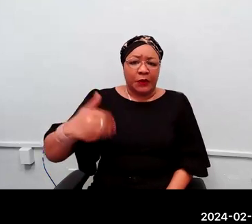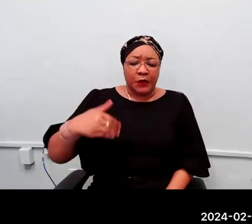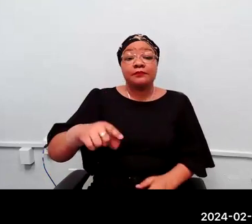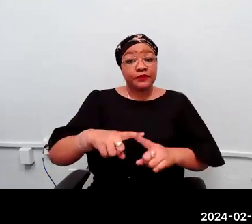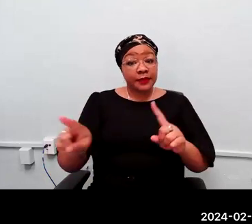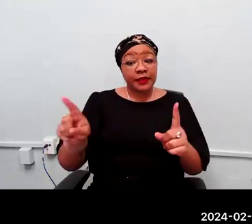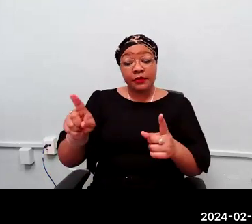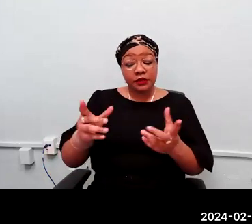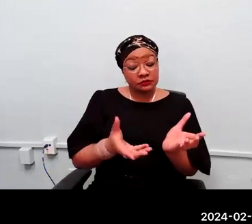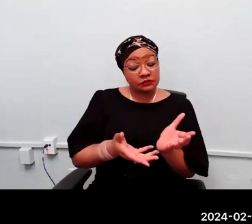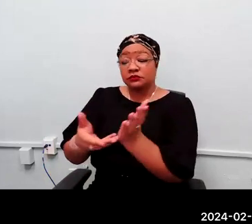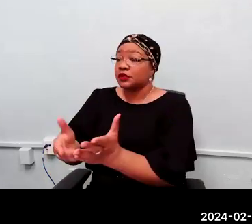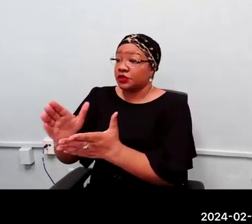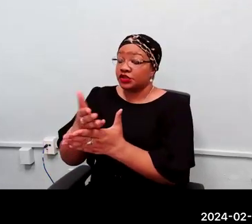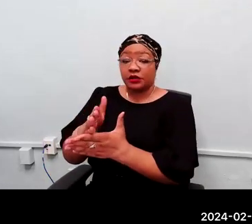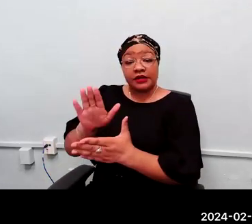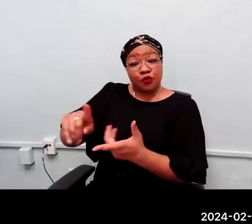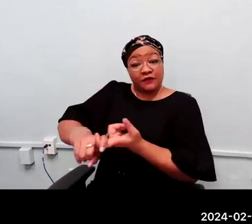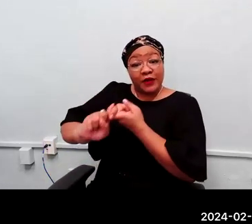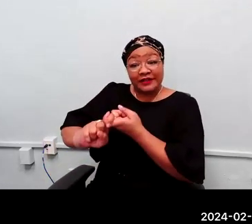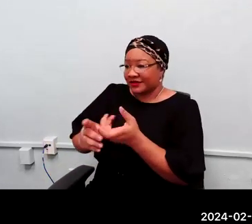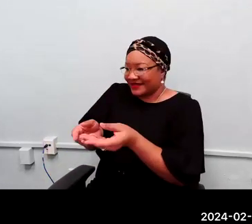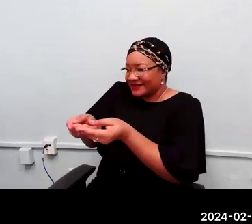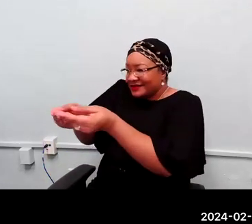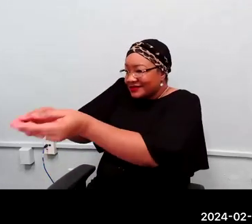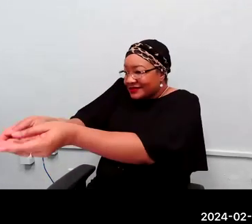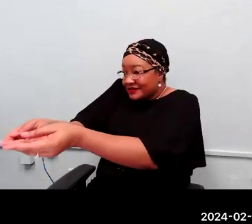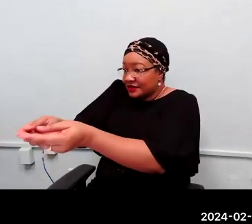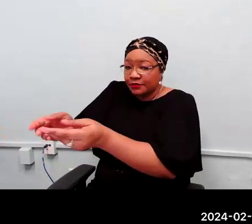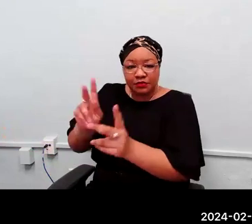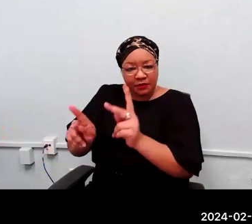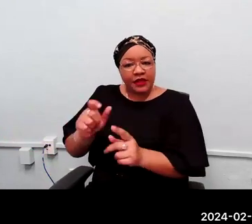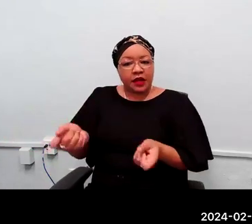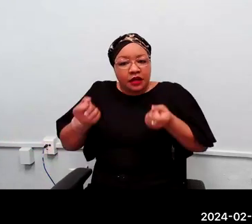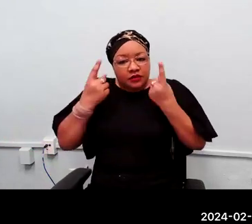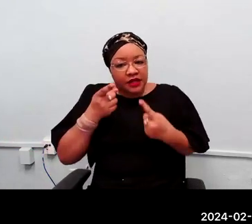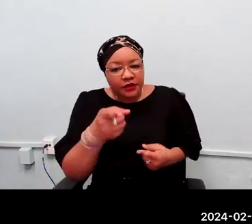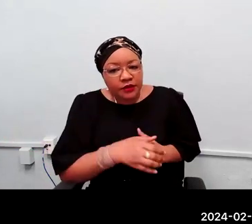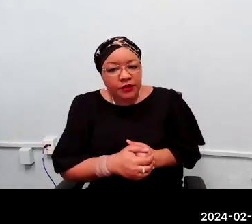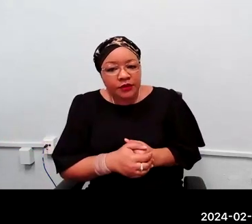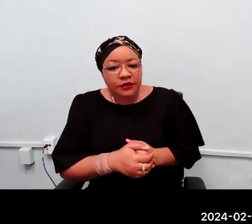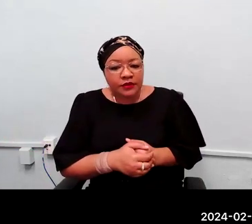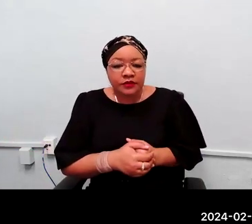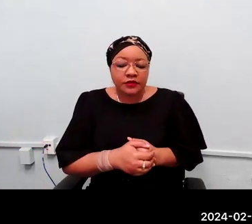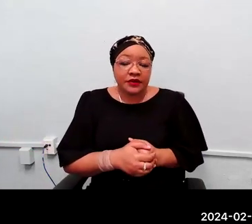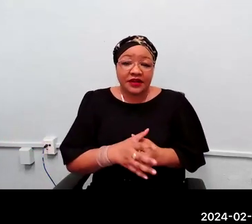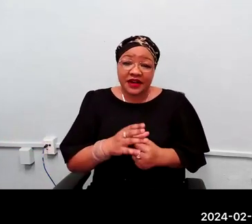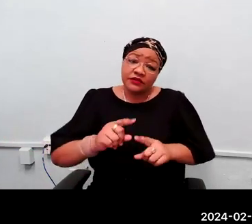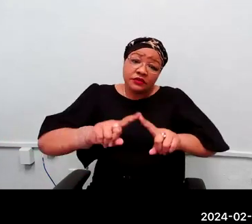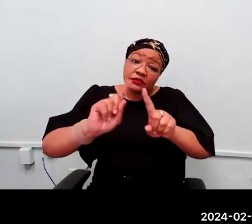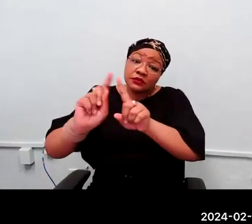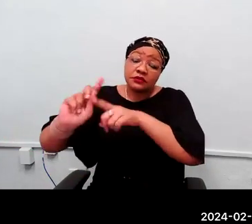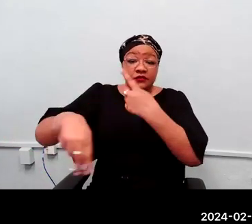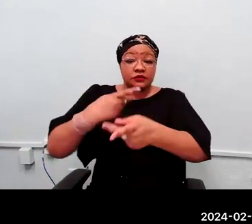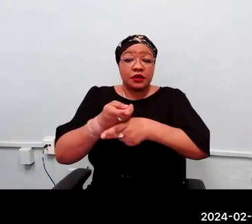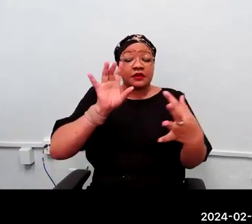sharing it with friends, with people that get you, that will affirm you. And there's different kind of feedback. Like